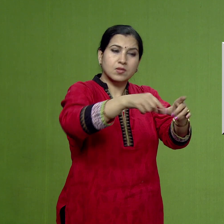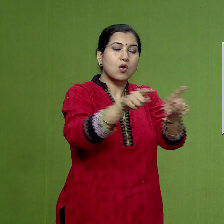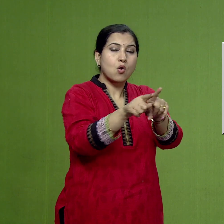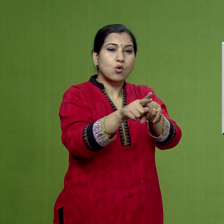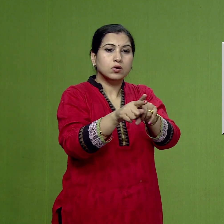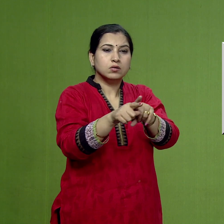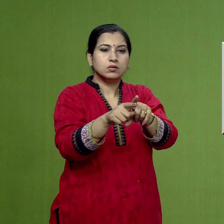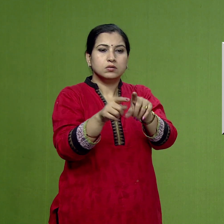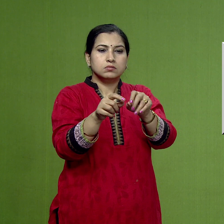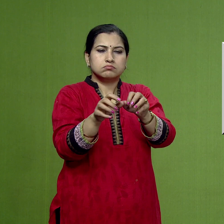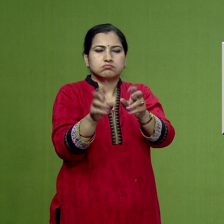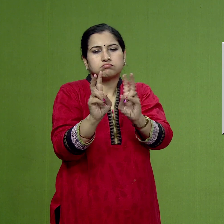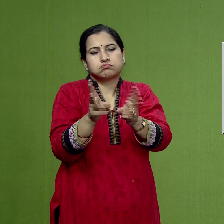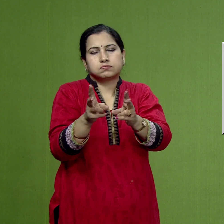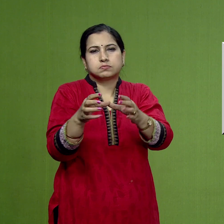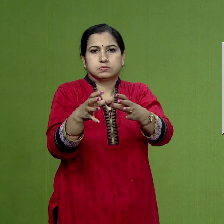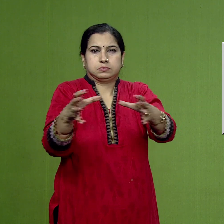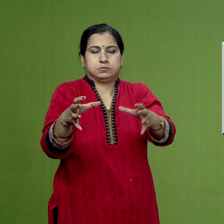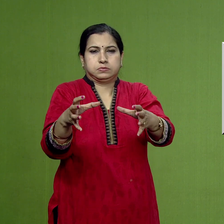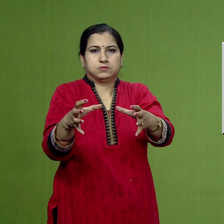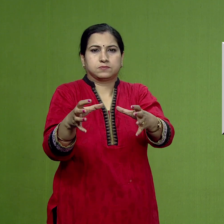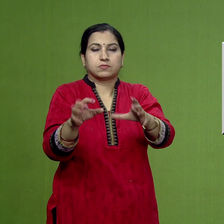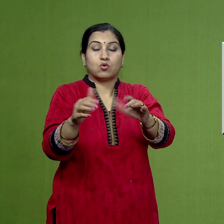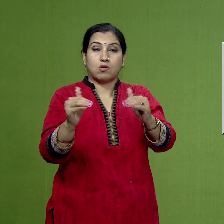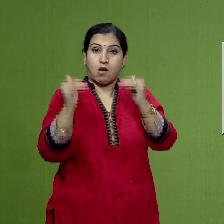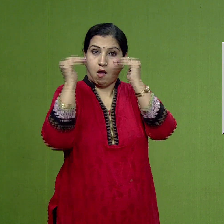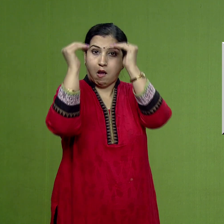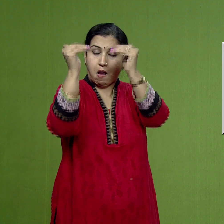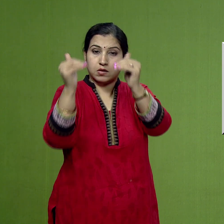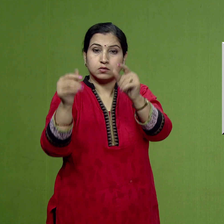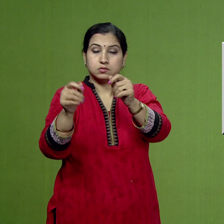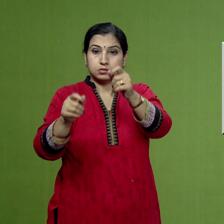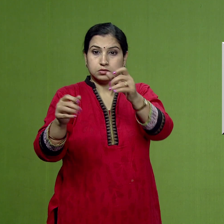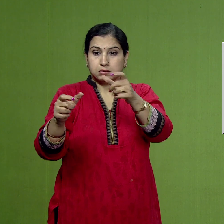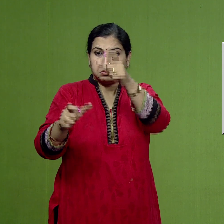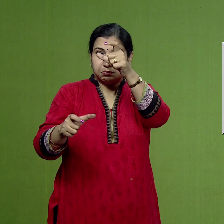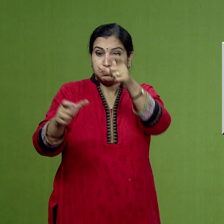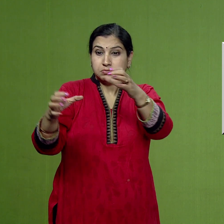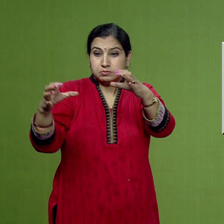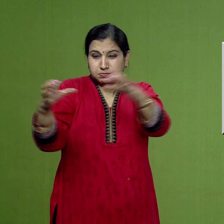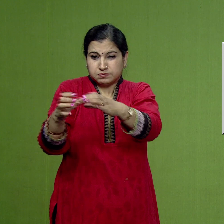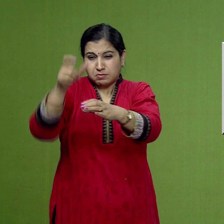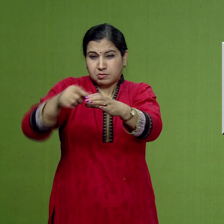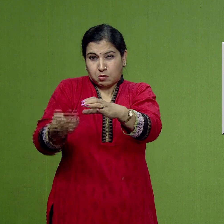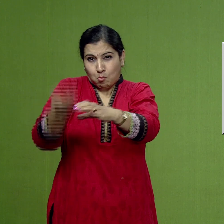moderately populated, or highly or densely populated regions of India.